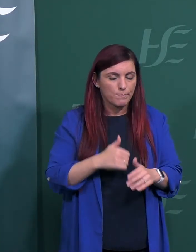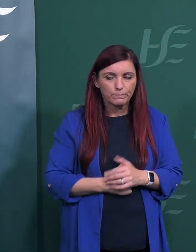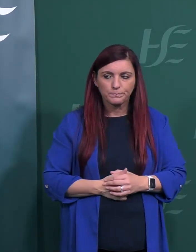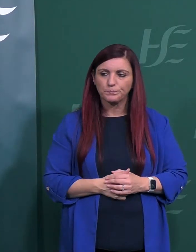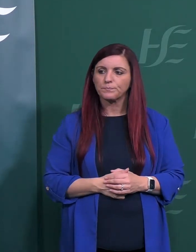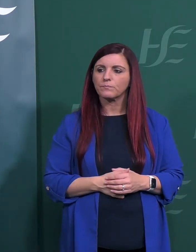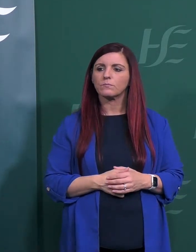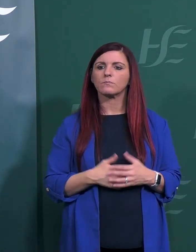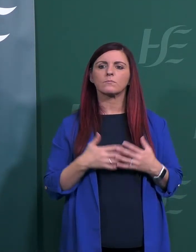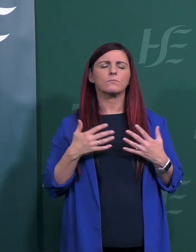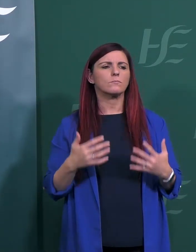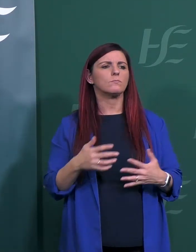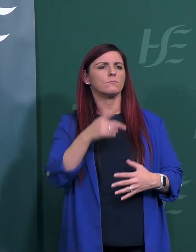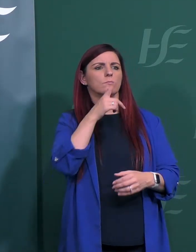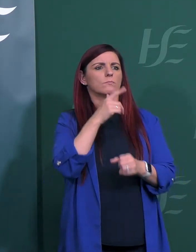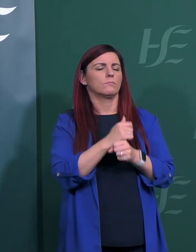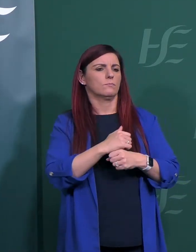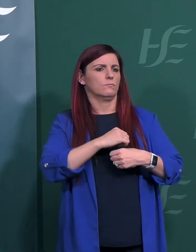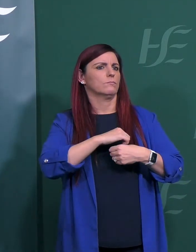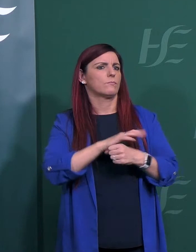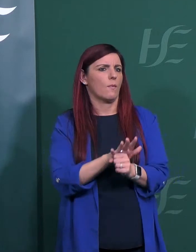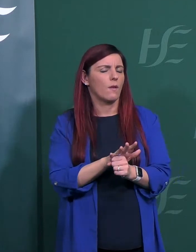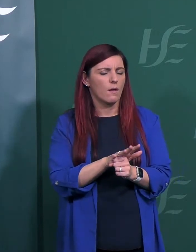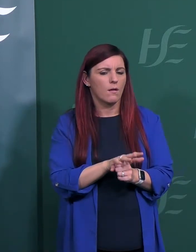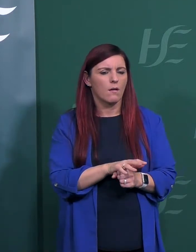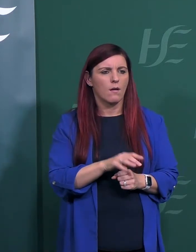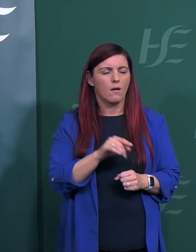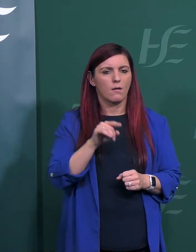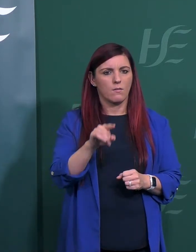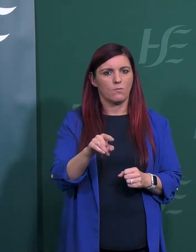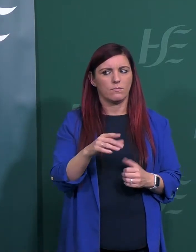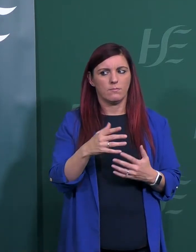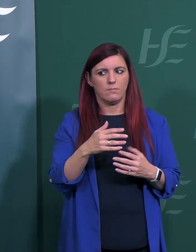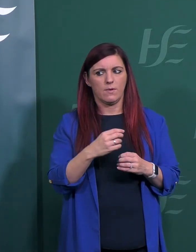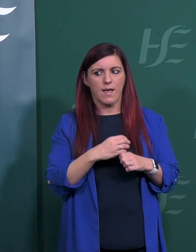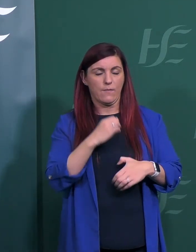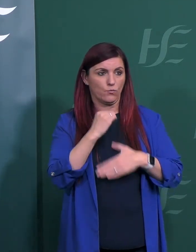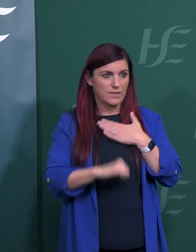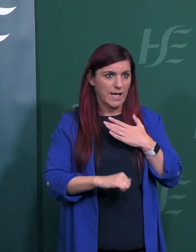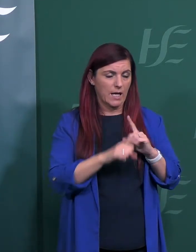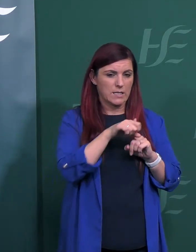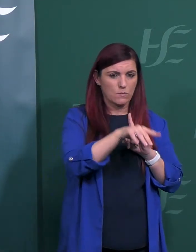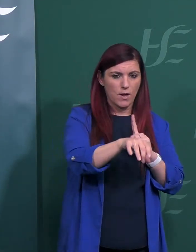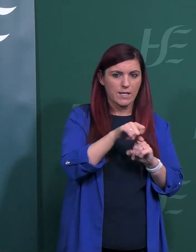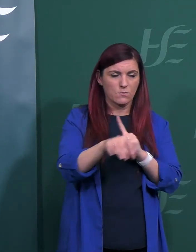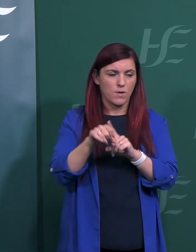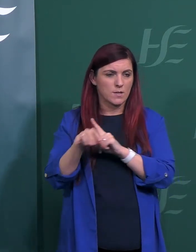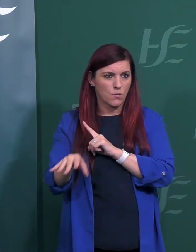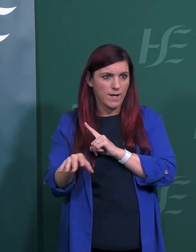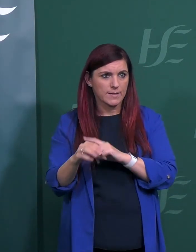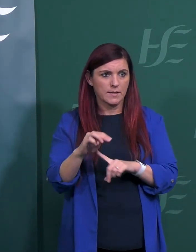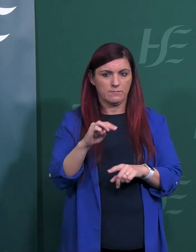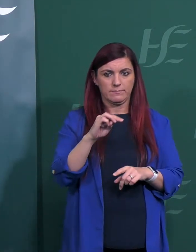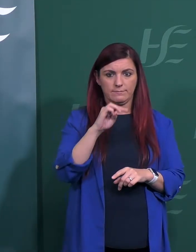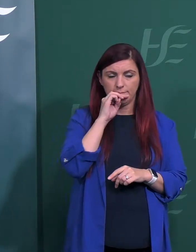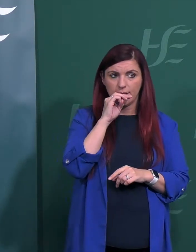So just in relation to the virus, therefore, daily increasing levels of transmission of COVID in the community is